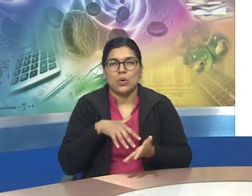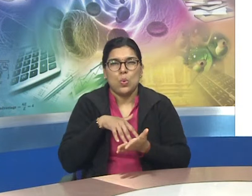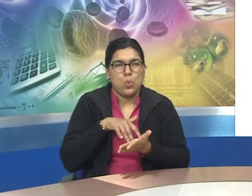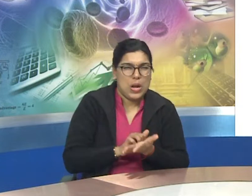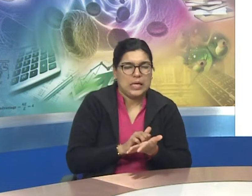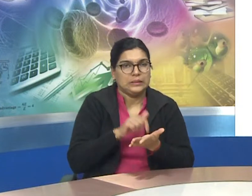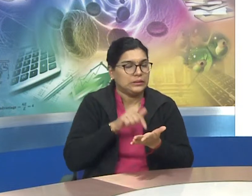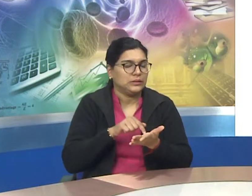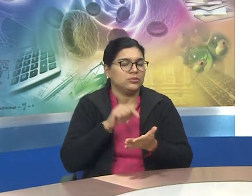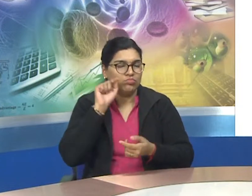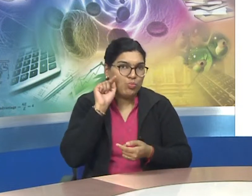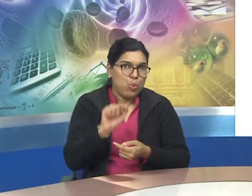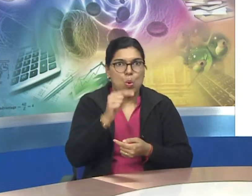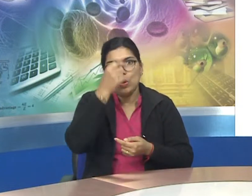Now let us see the weaknesses.